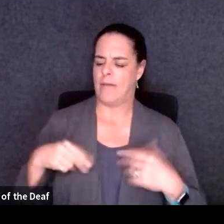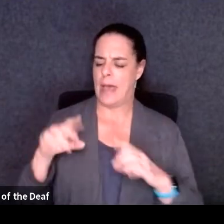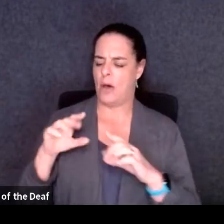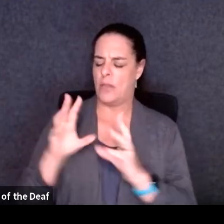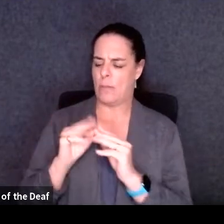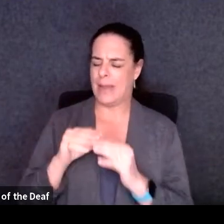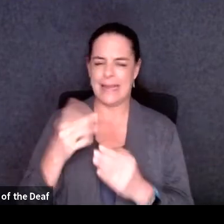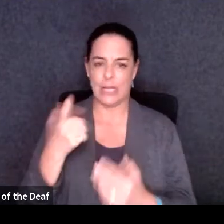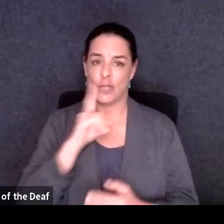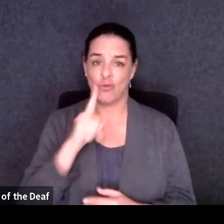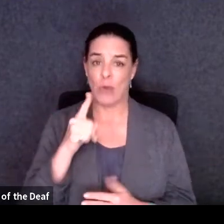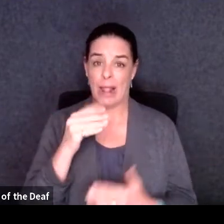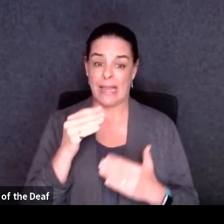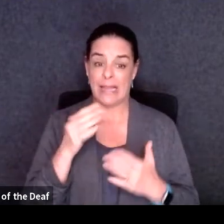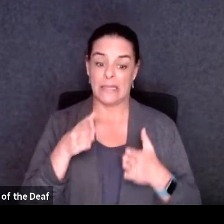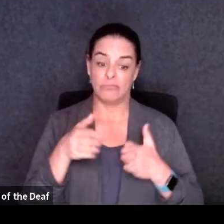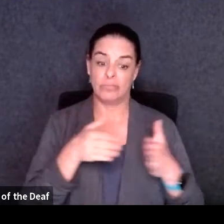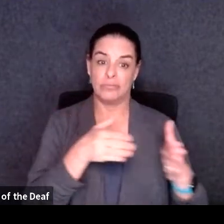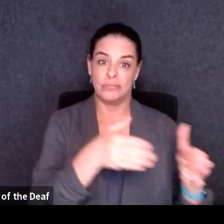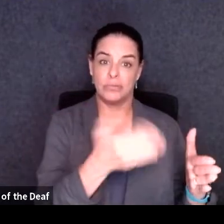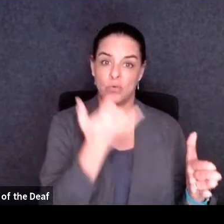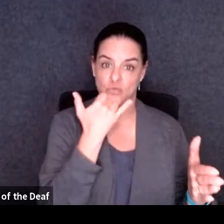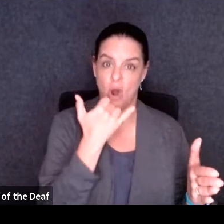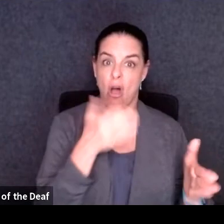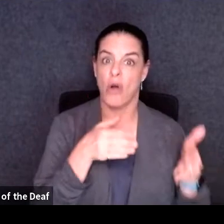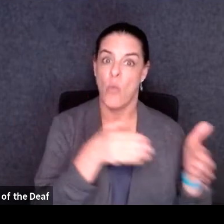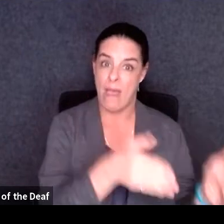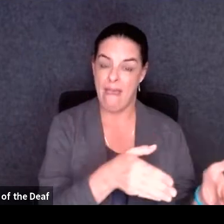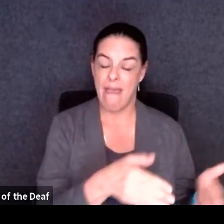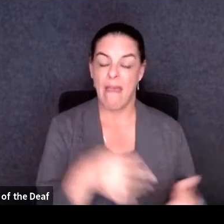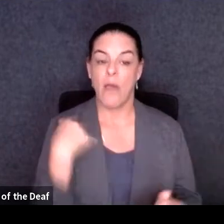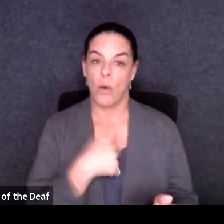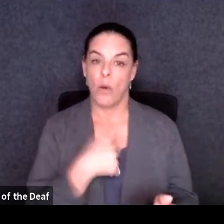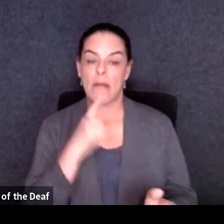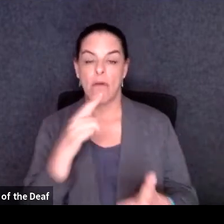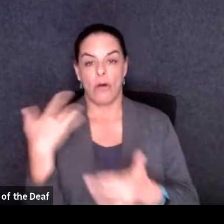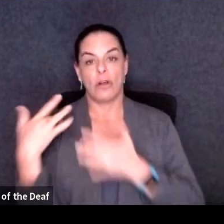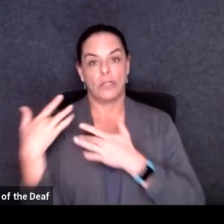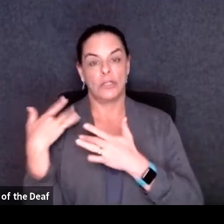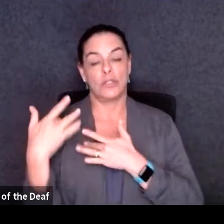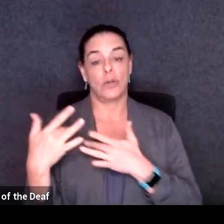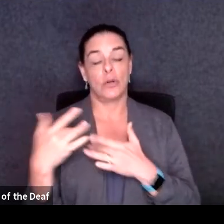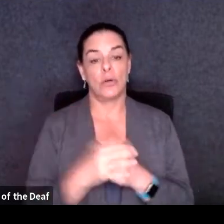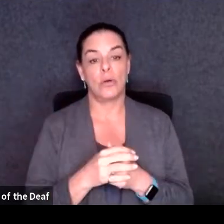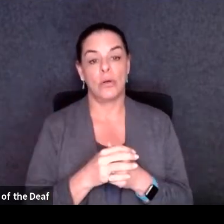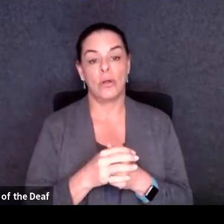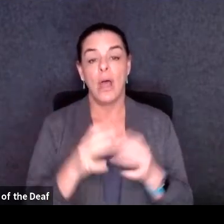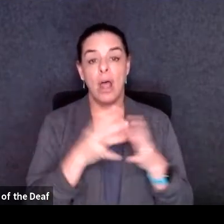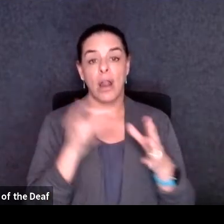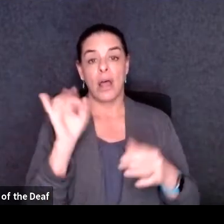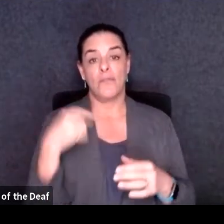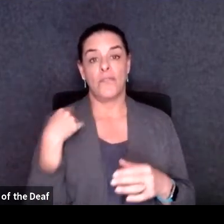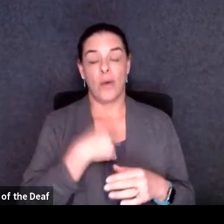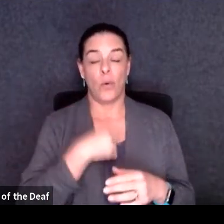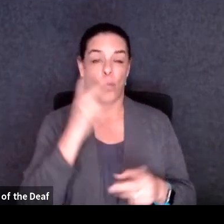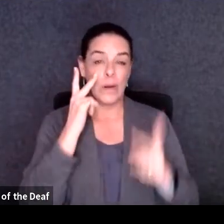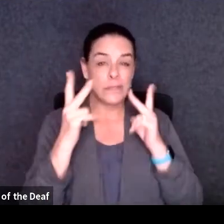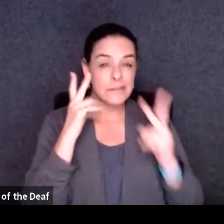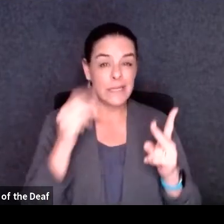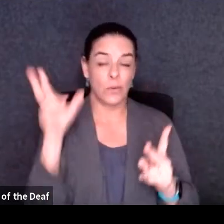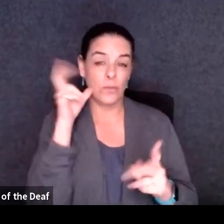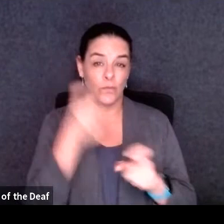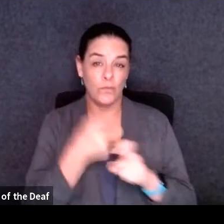direction. And so we are concerned about that. Again, a lot of it that we see and we hear from